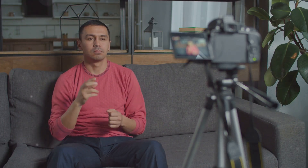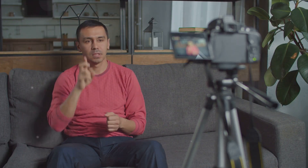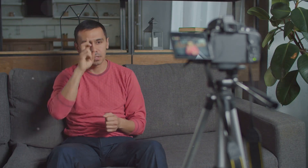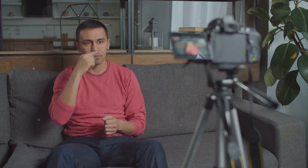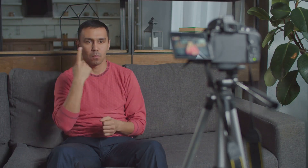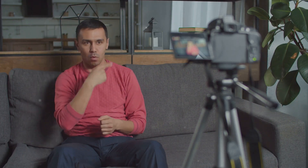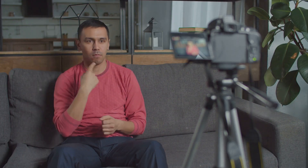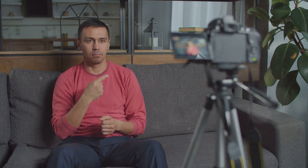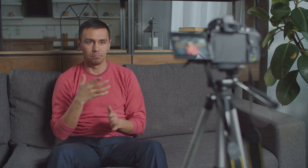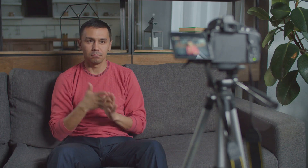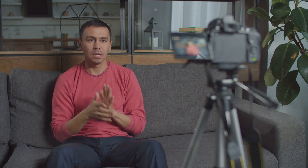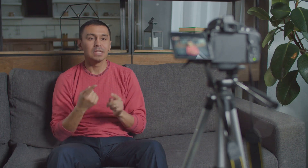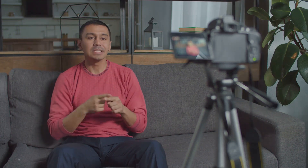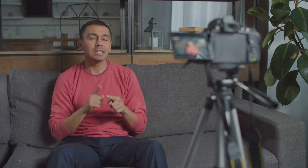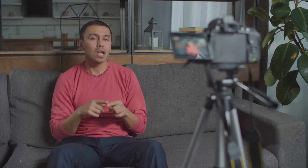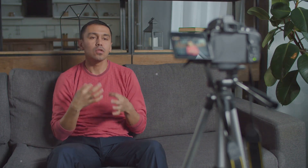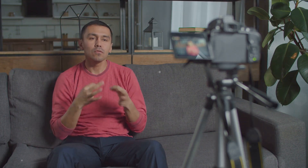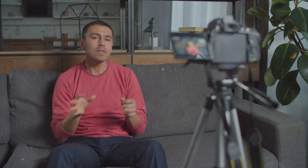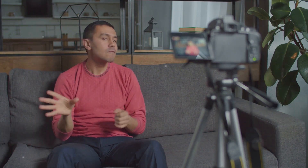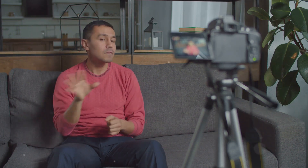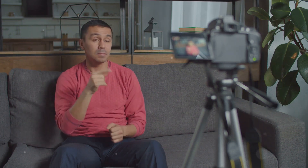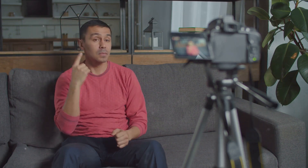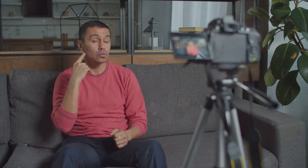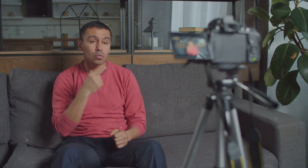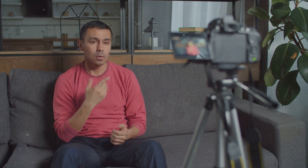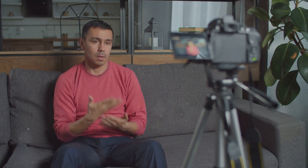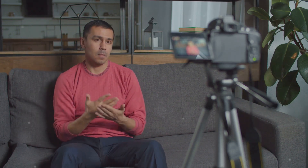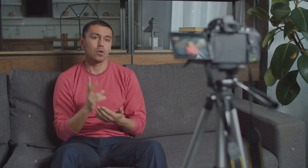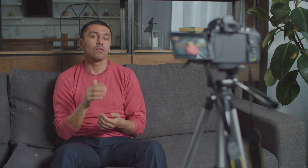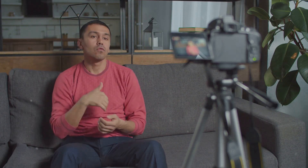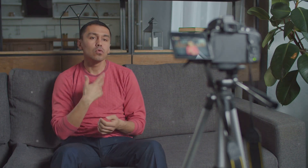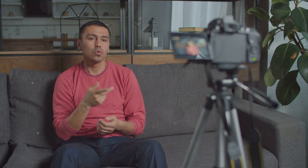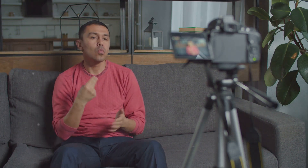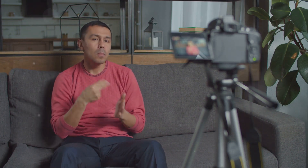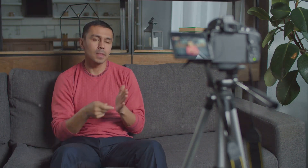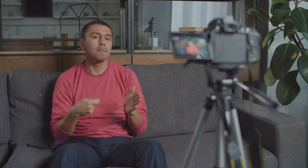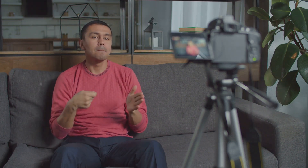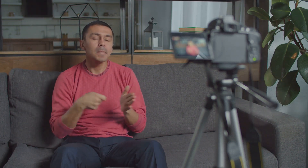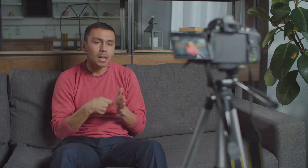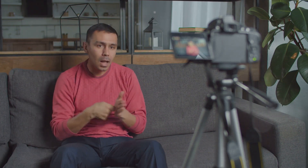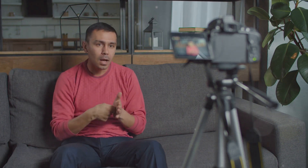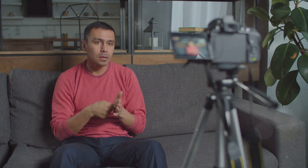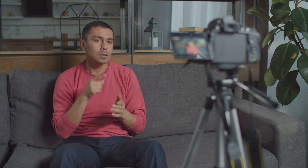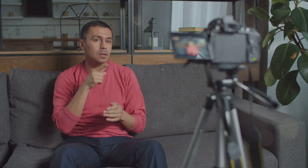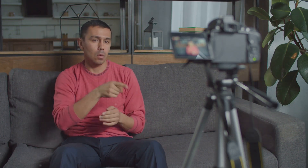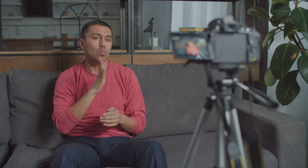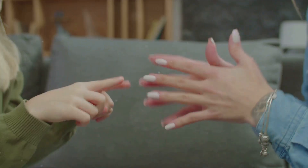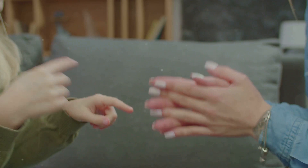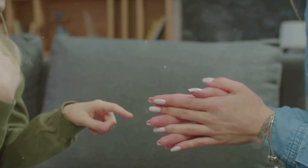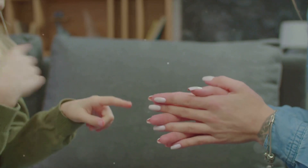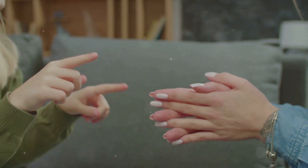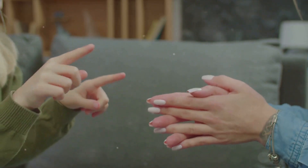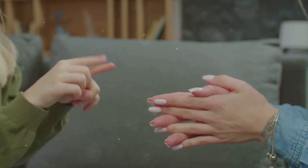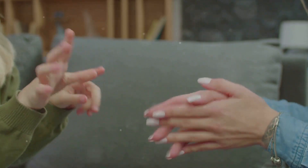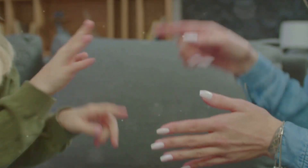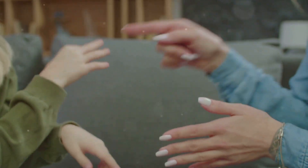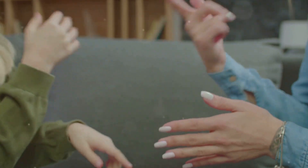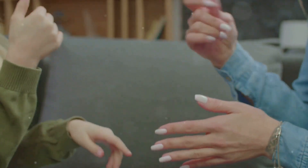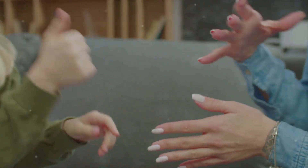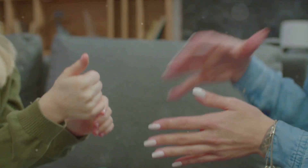language. ASL is the natural language for the deaf, a language that is not forced, but embraced. It is a language